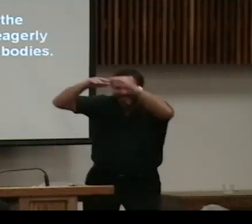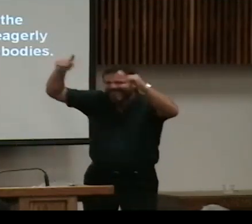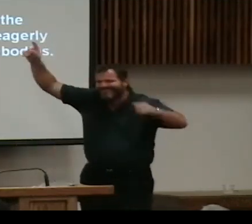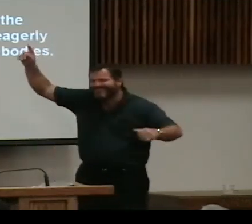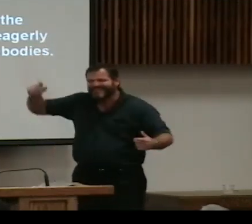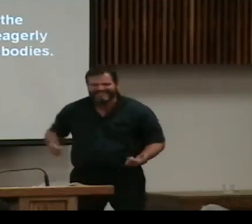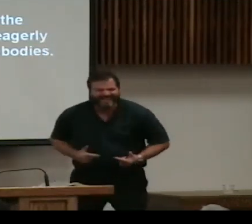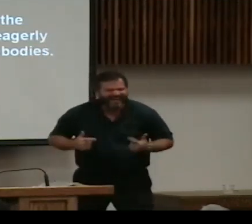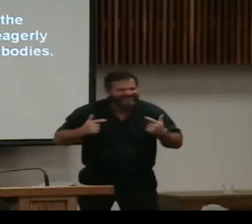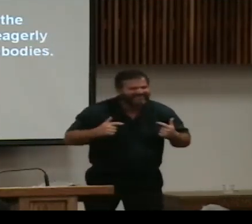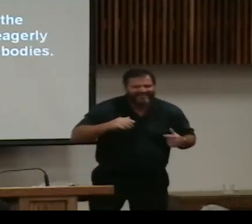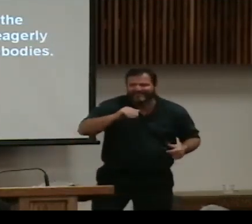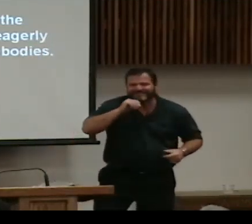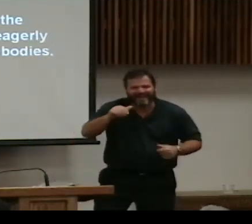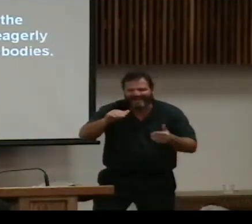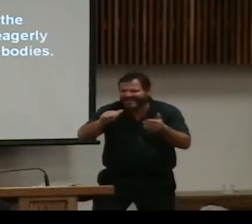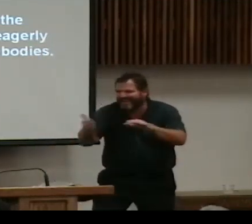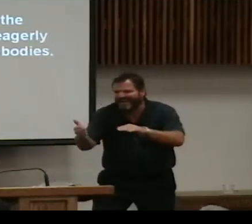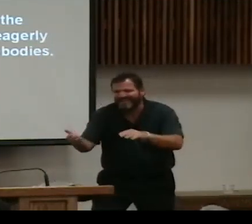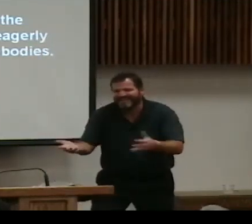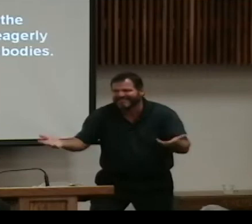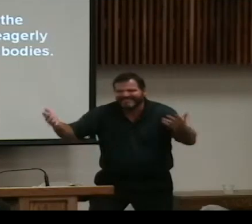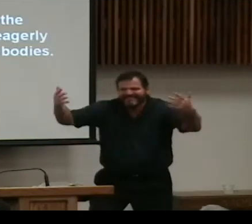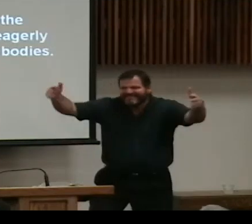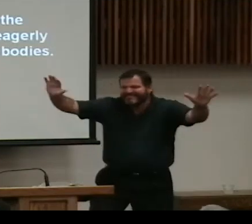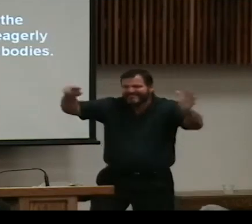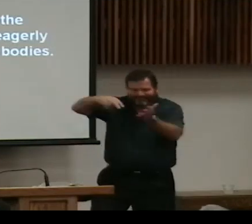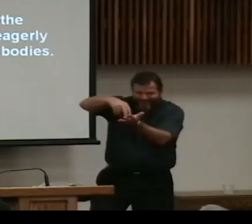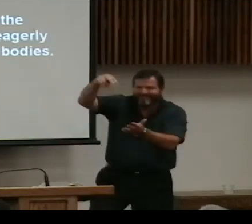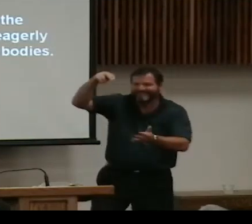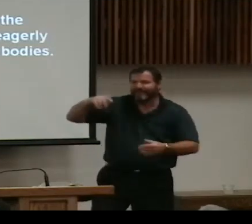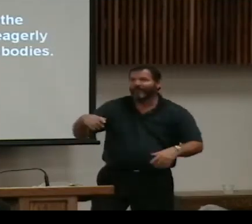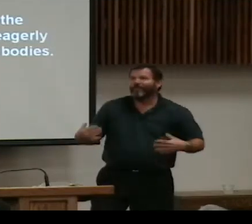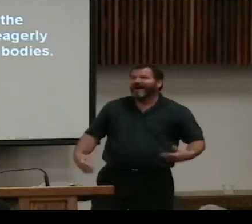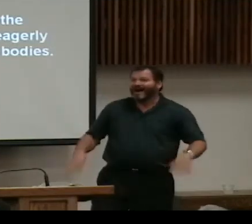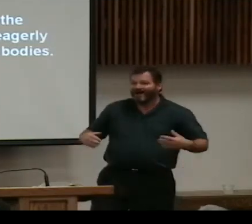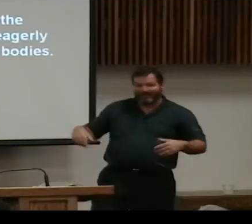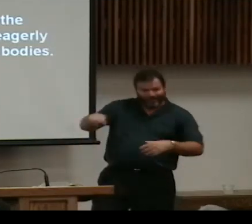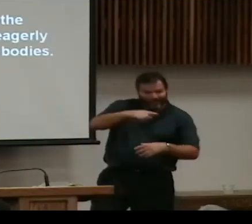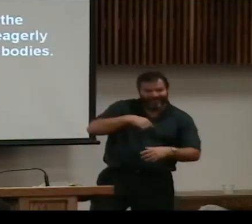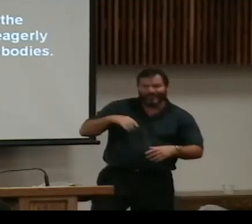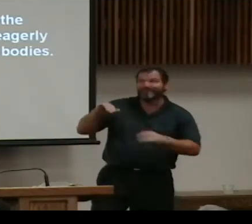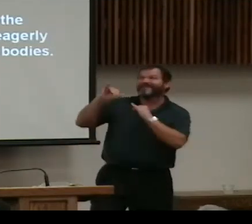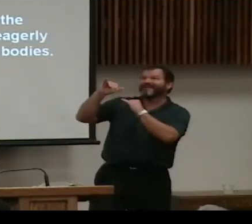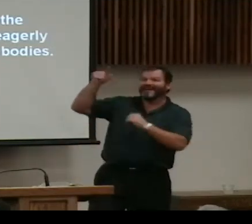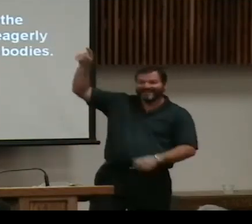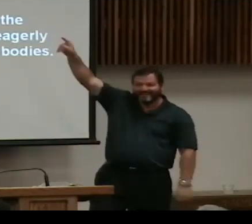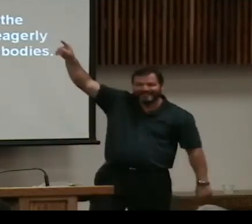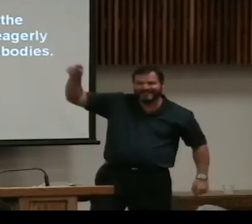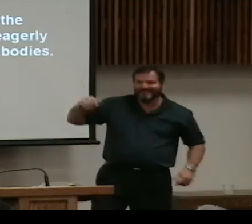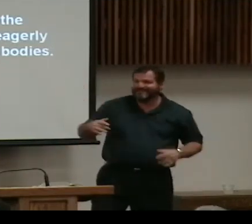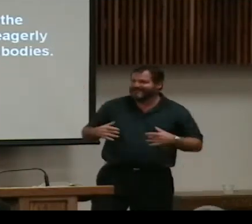now? He's in heaven. He's alive. He's not dead. He's already resurrected. We know that. We're like him.